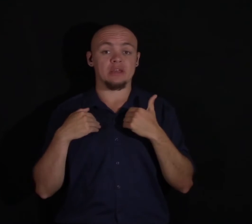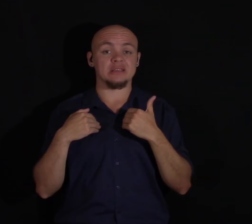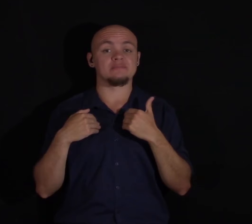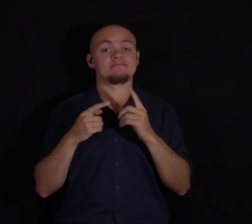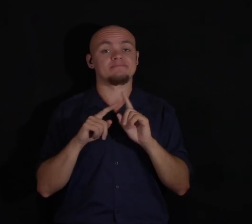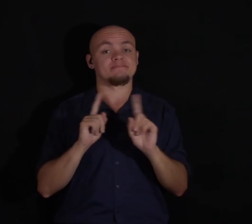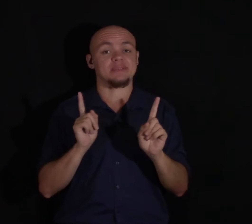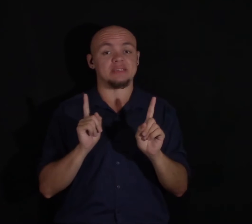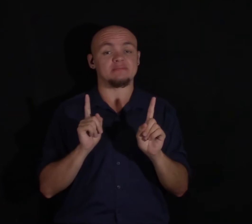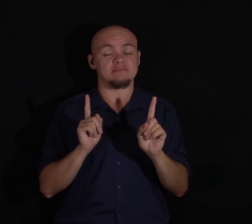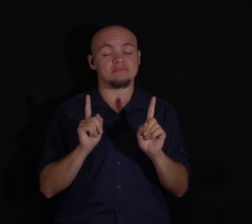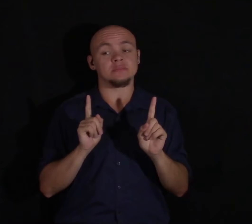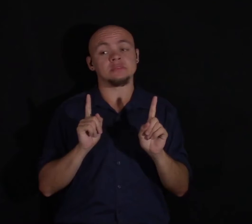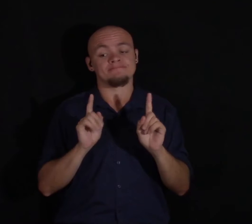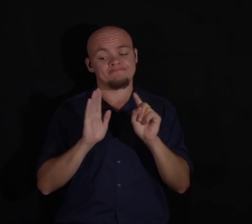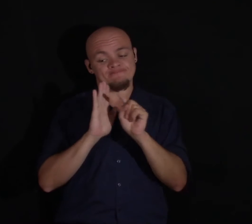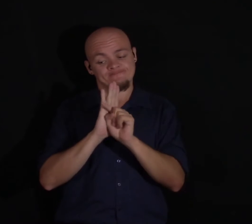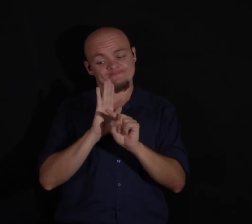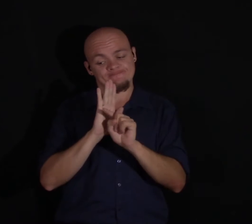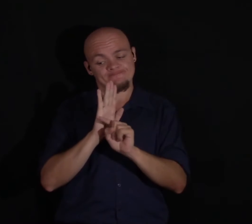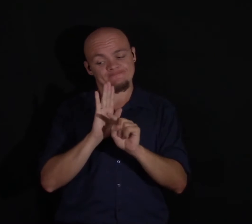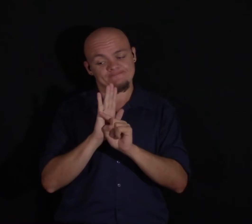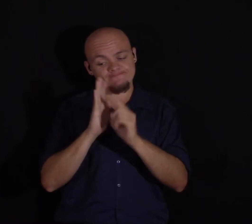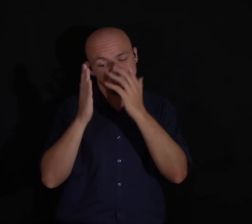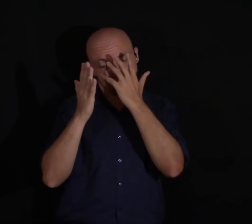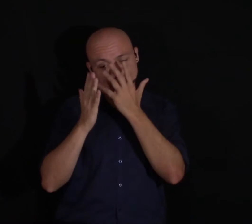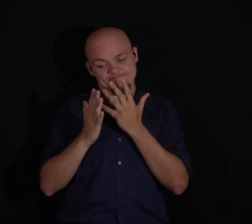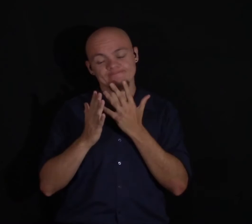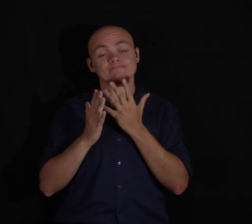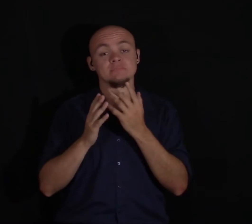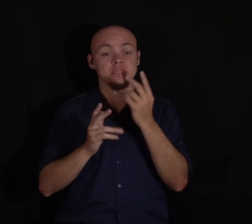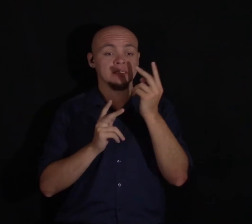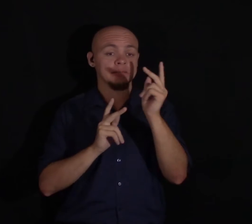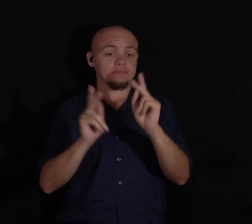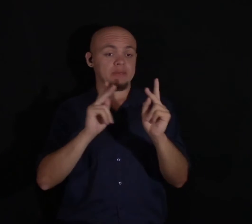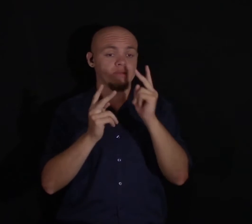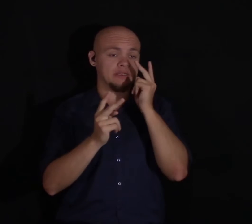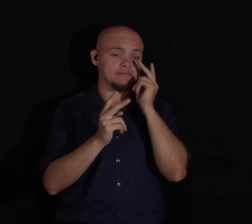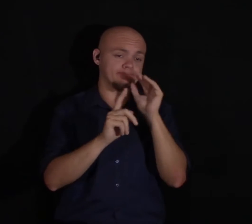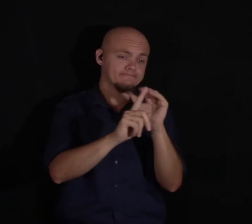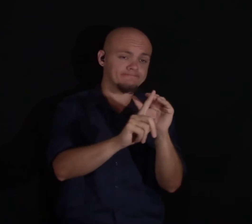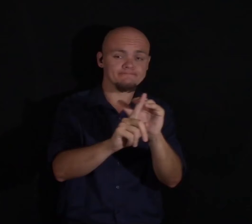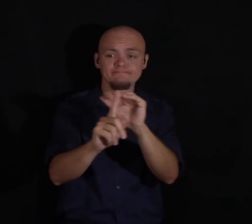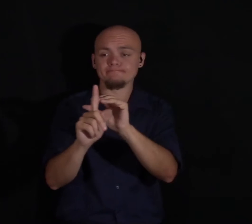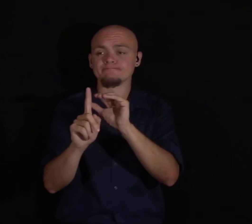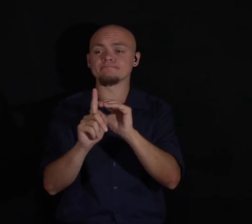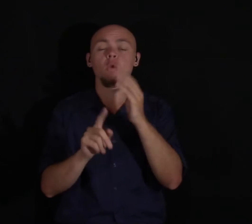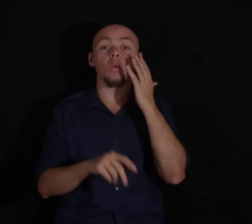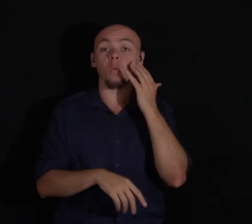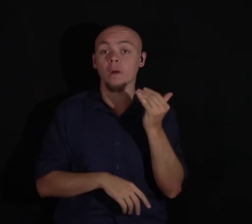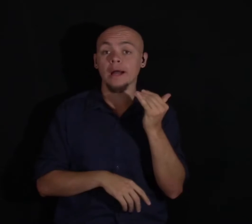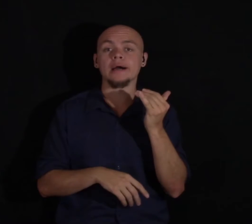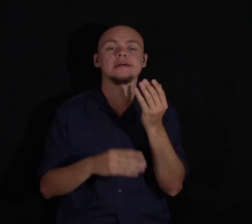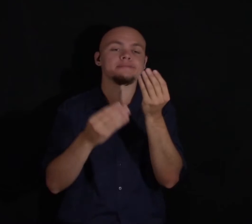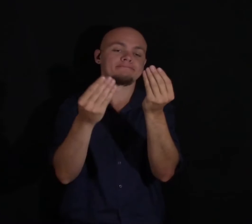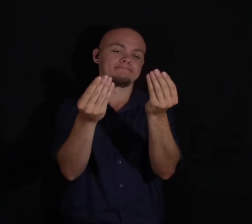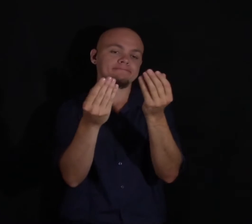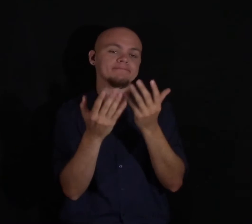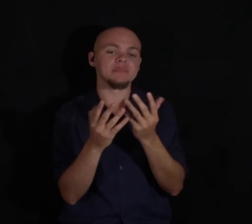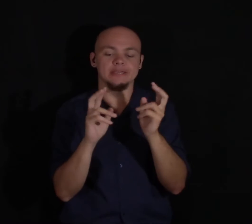over my existence, and I only visited these people for the sake of the information they might give me on the subject in which my interest